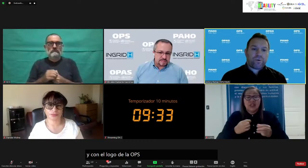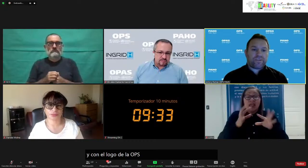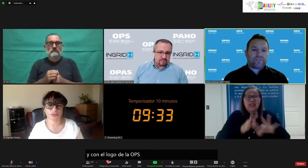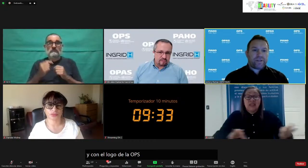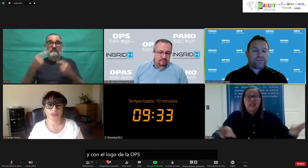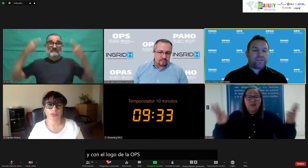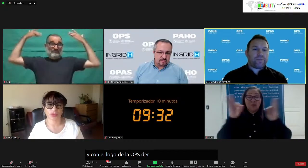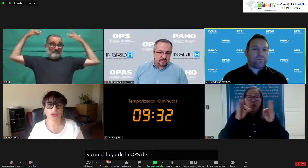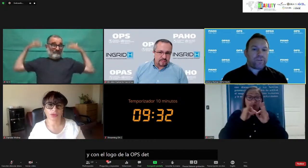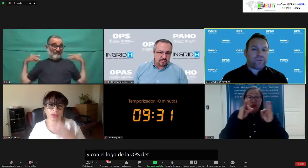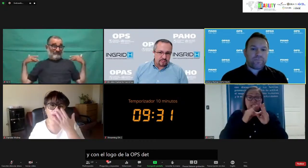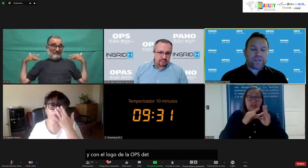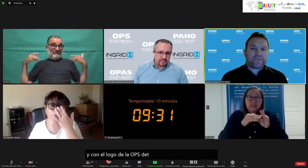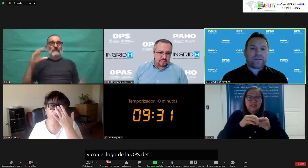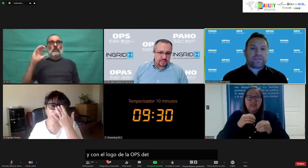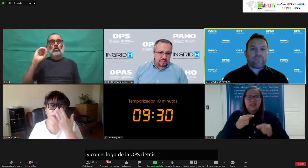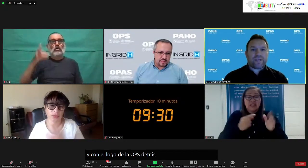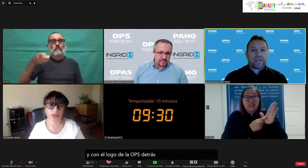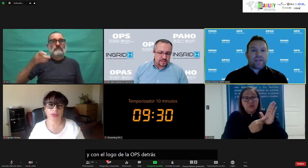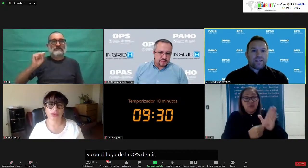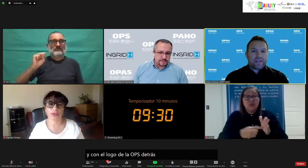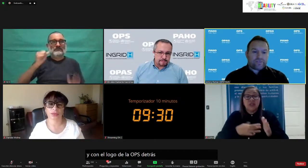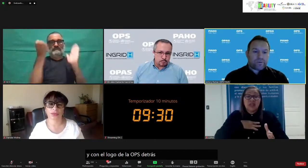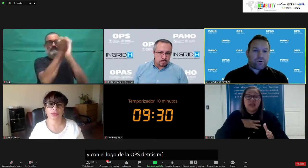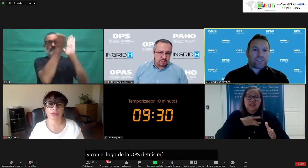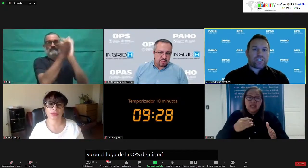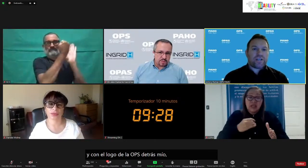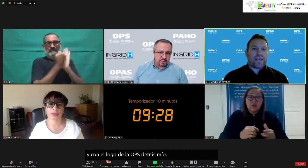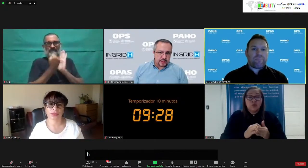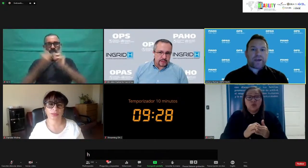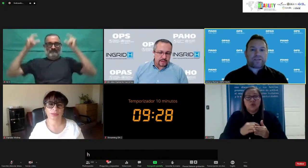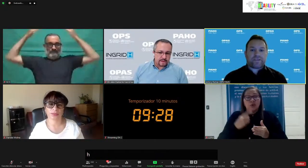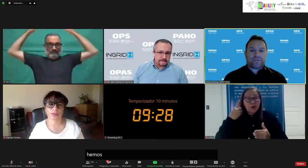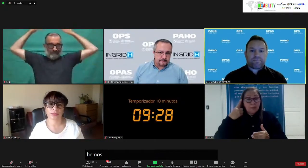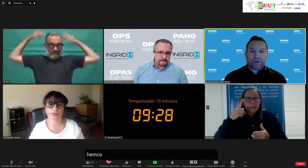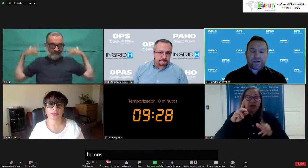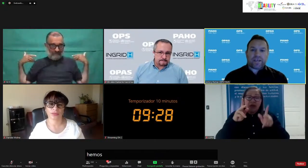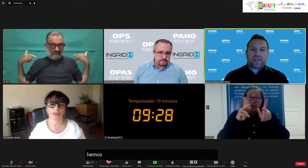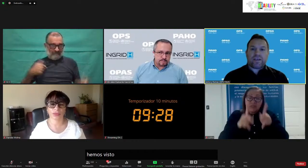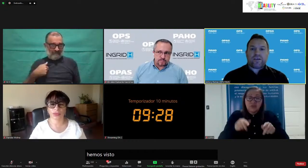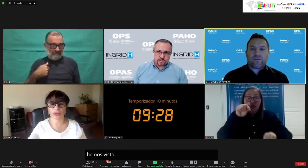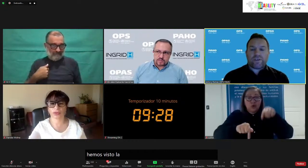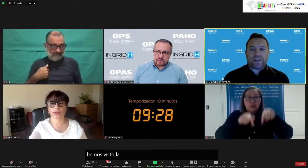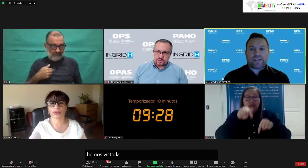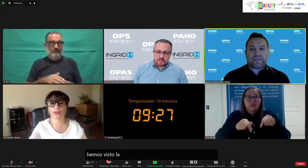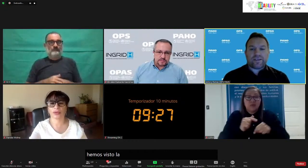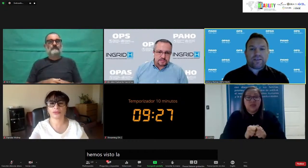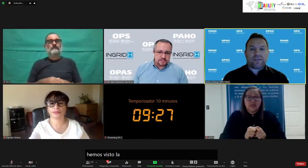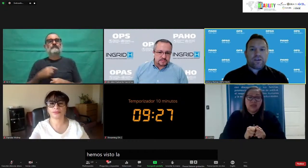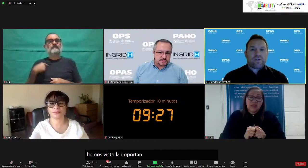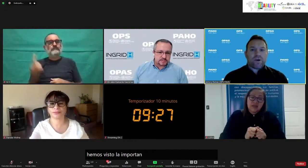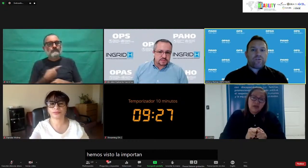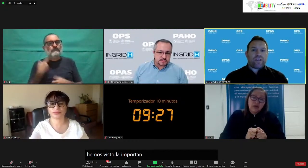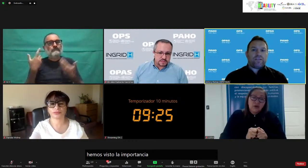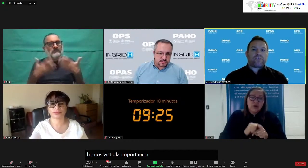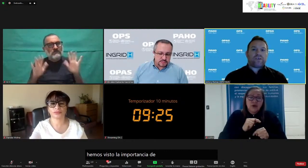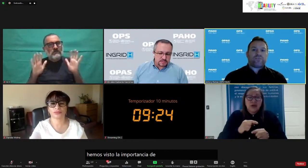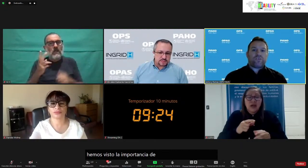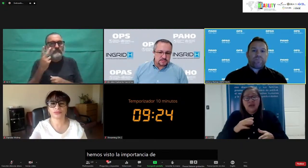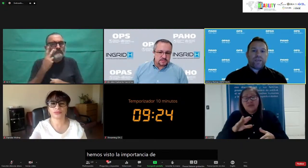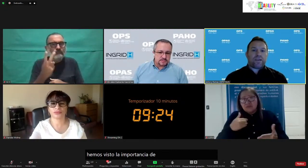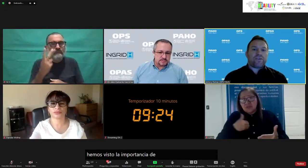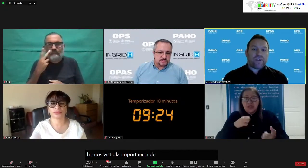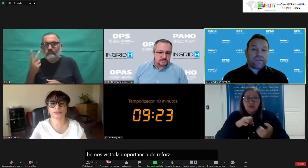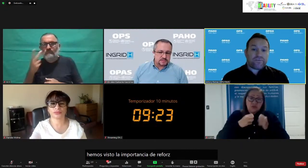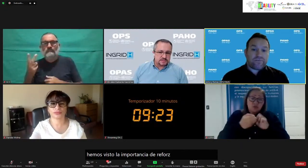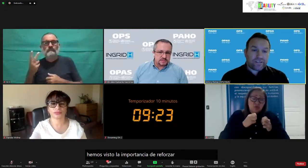people with disabilities people with disabilities have been disproportionately impacted by covid19 both in terms